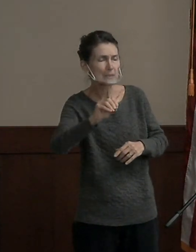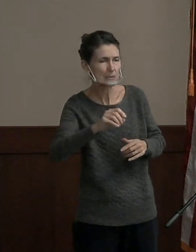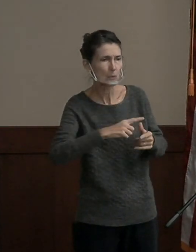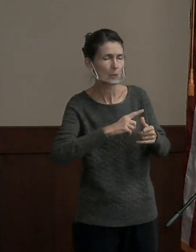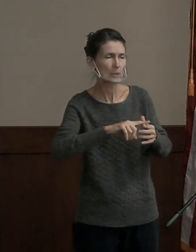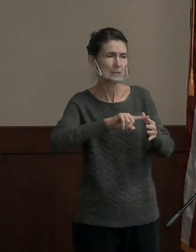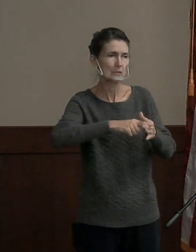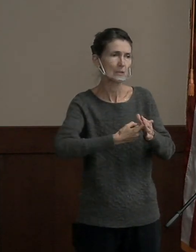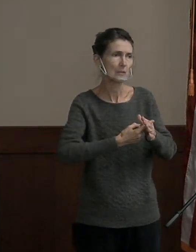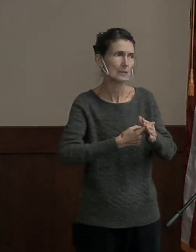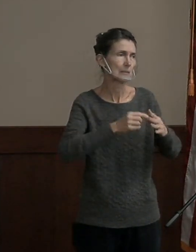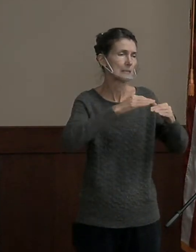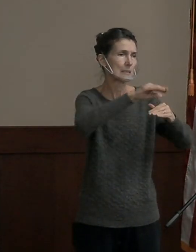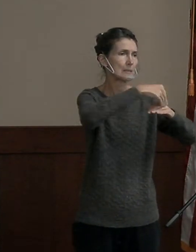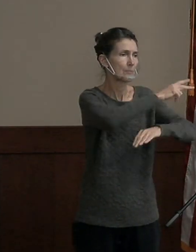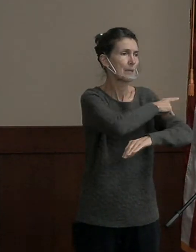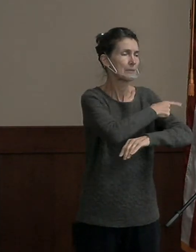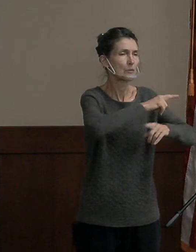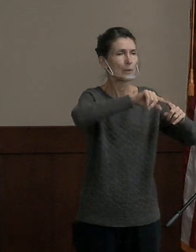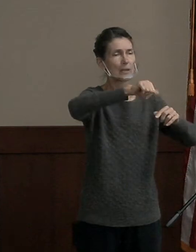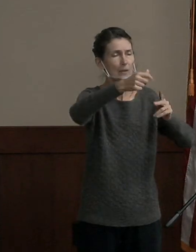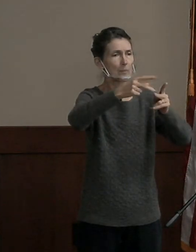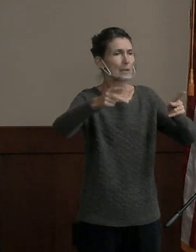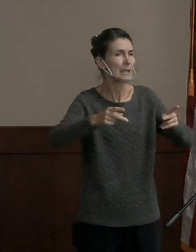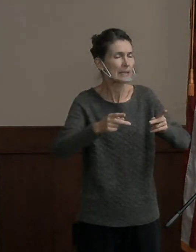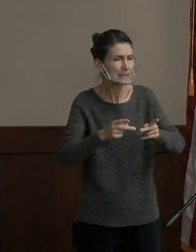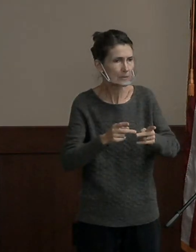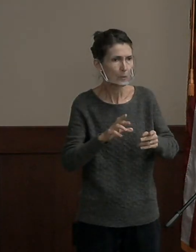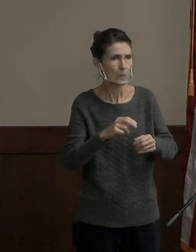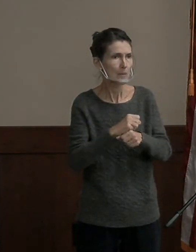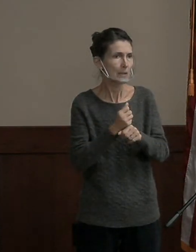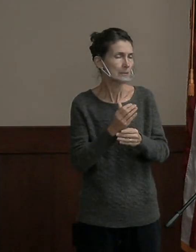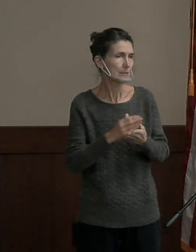have to start sending patients to someplace else or making some other,